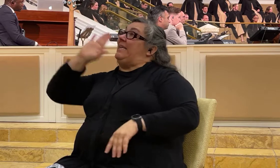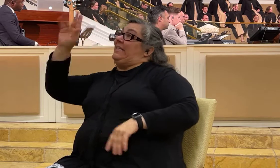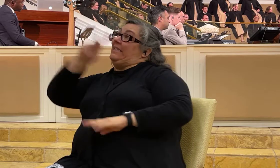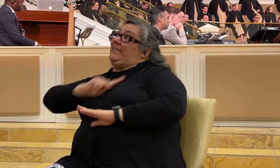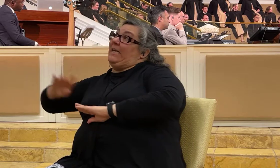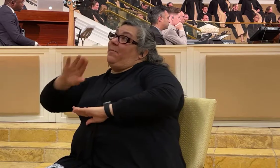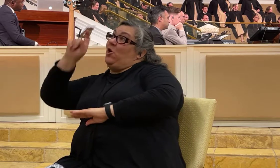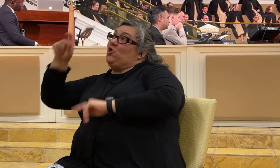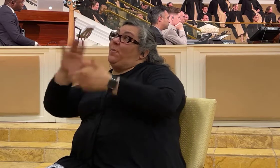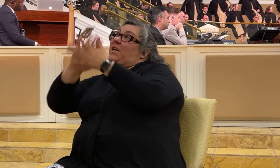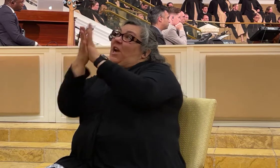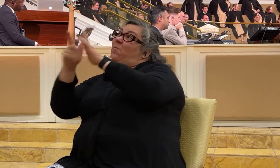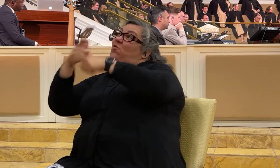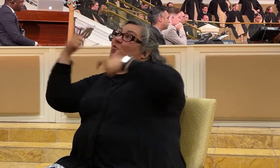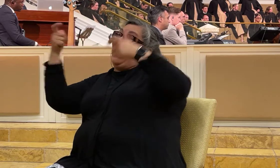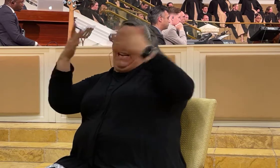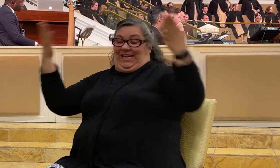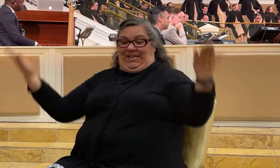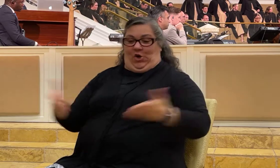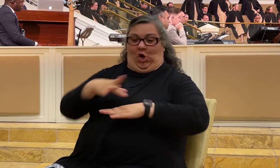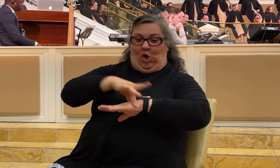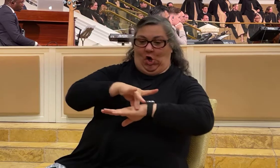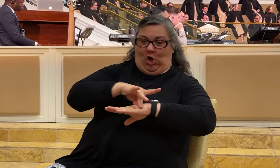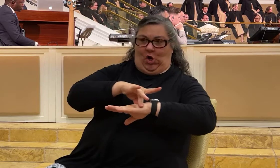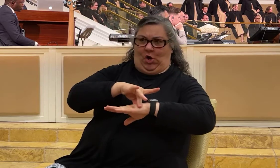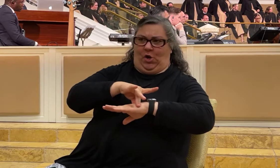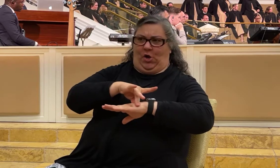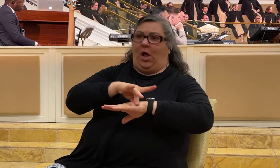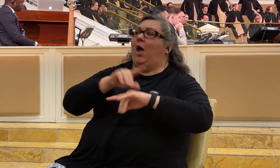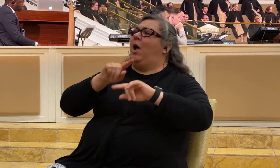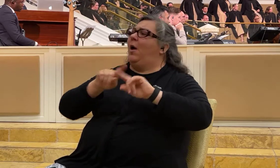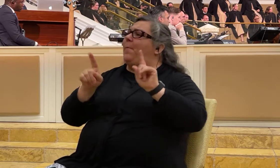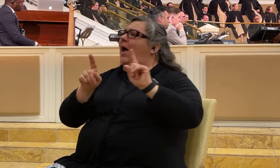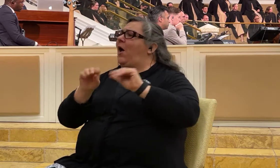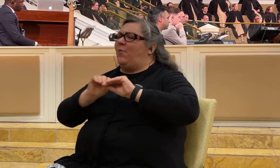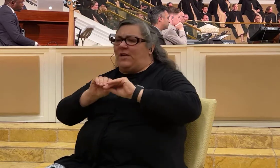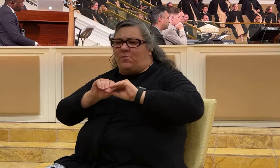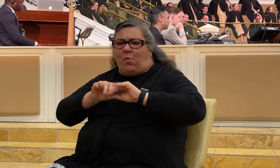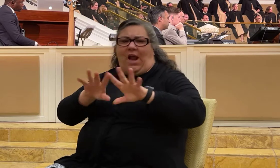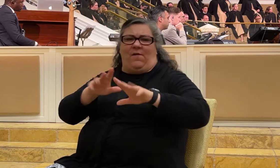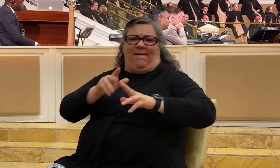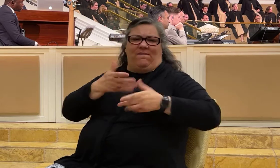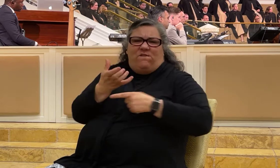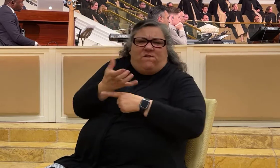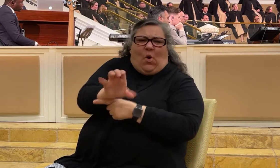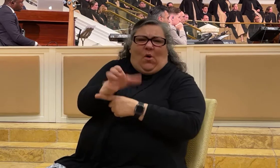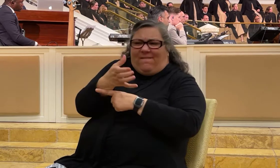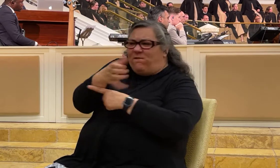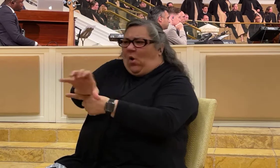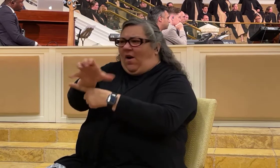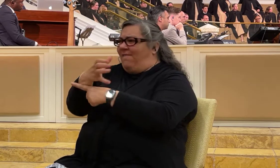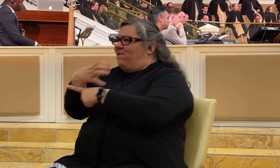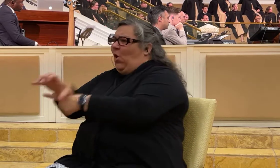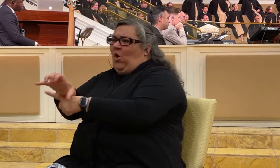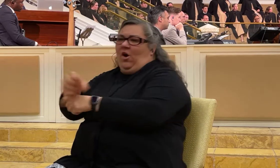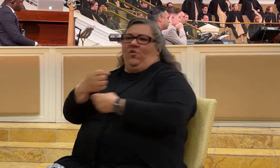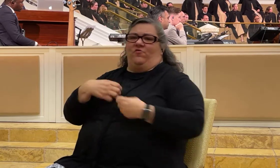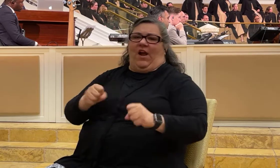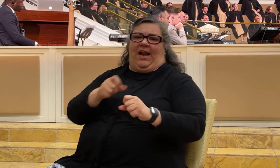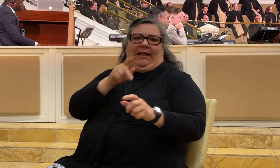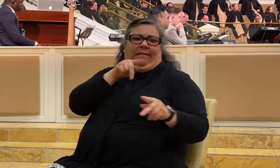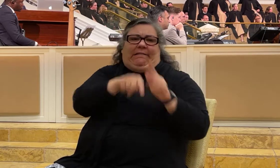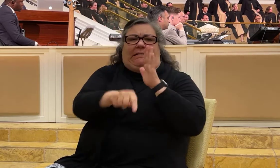should be great in the earth. But we do not spread it with coercion and guns and bombs and trying to